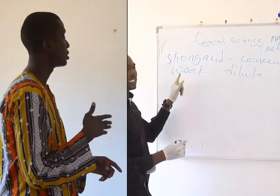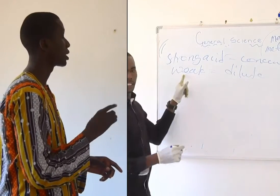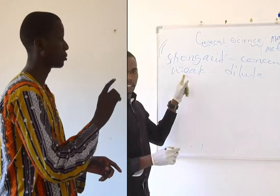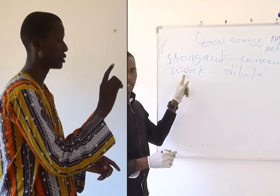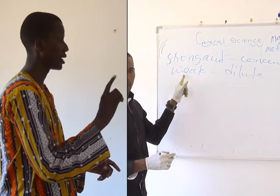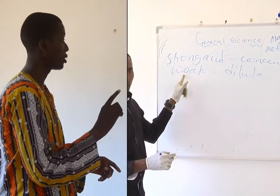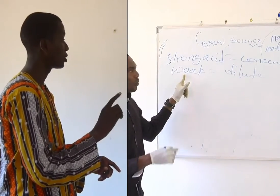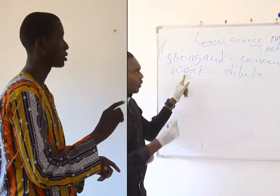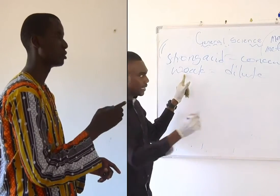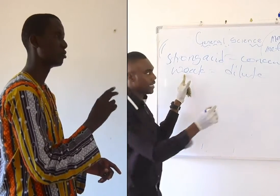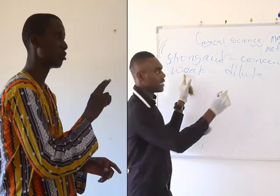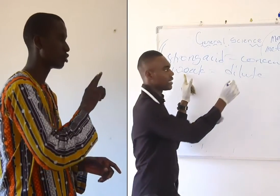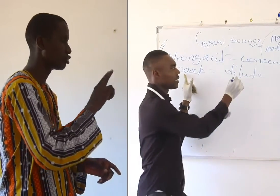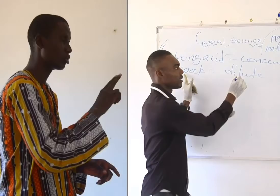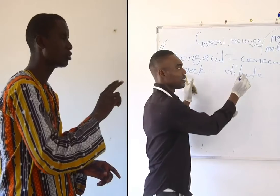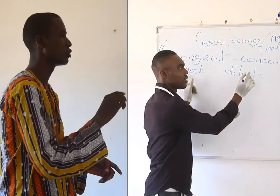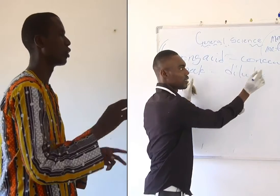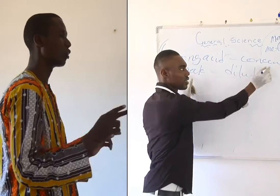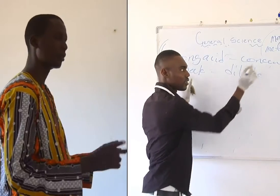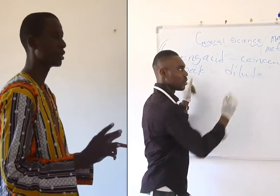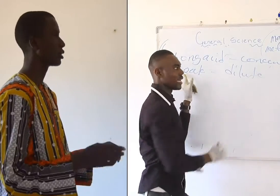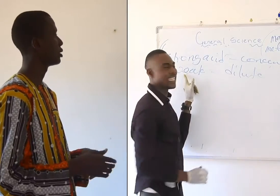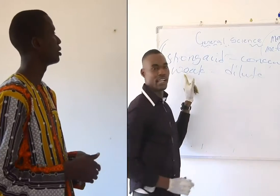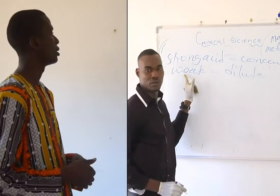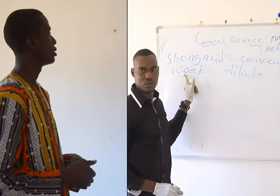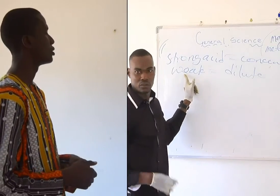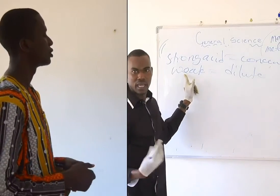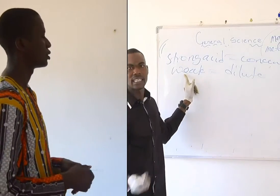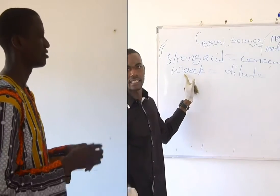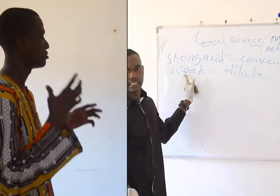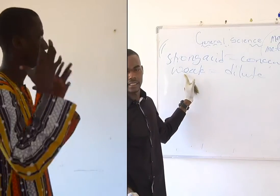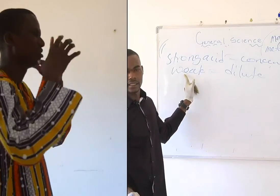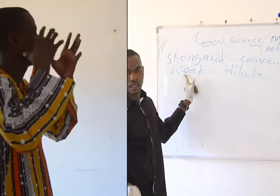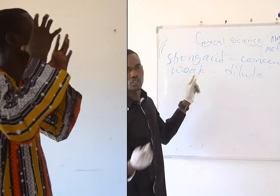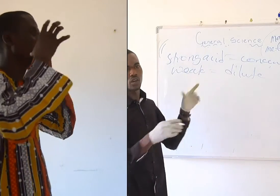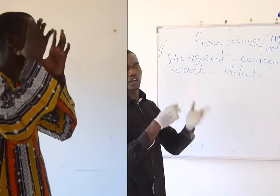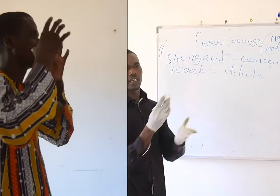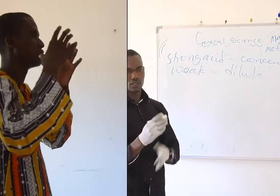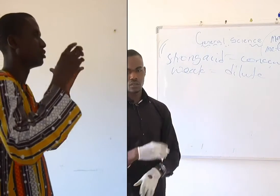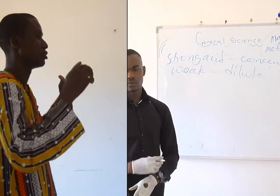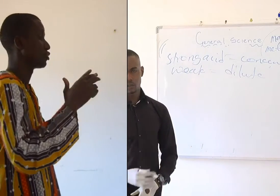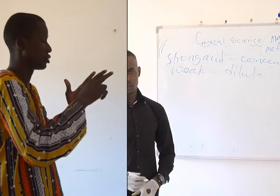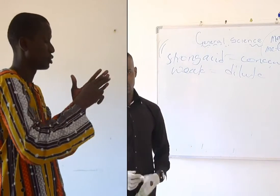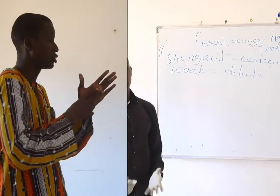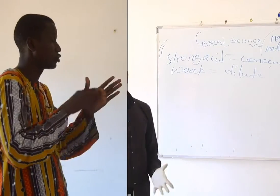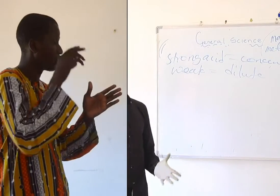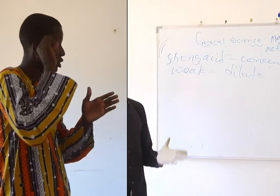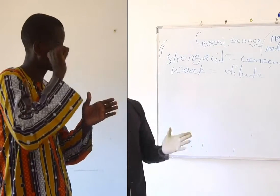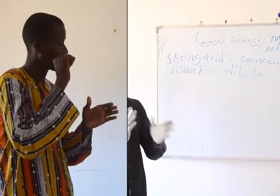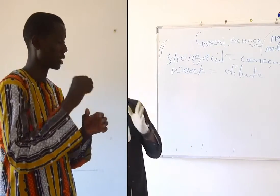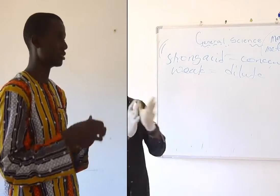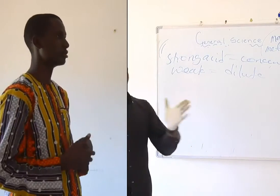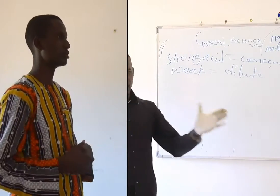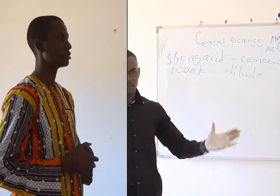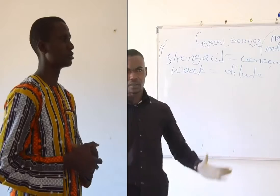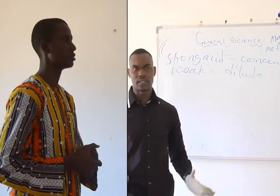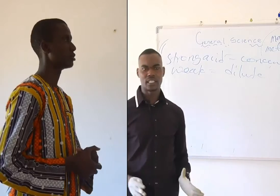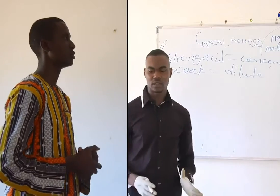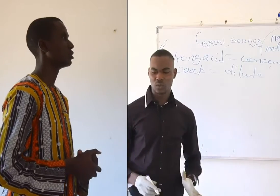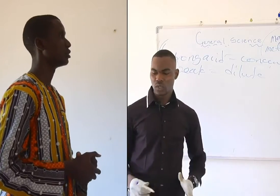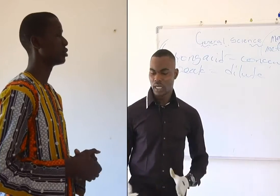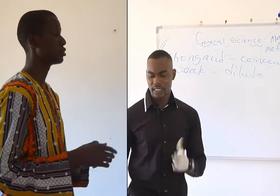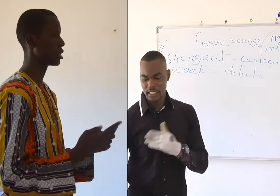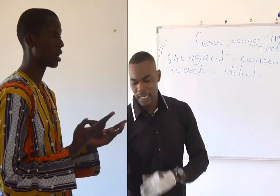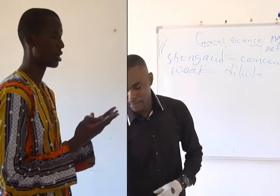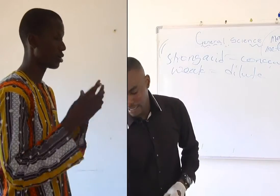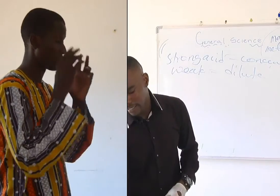be weak acid when it's not a dilute acid, and so on and so forth, please. So let's try to differentiate between these